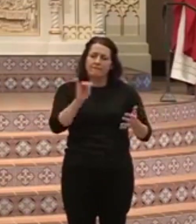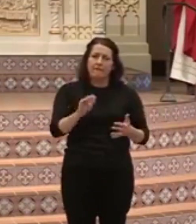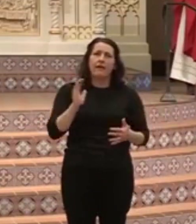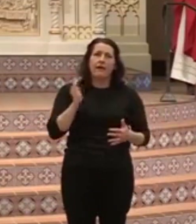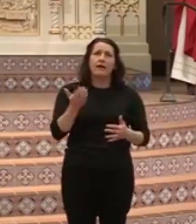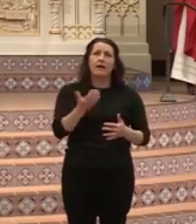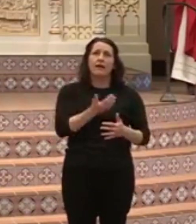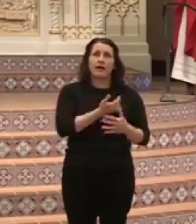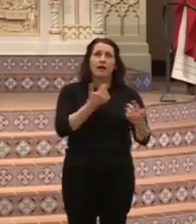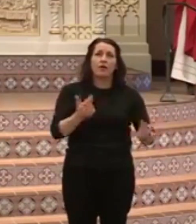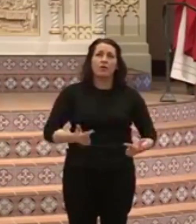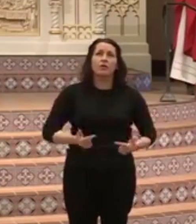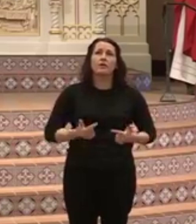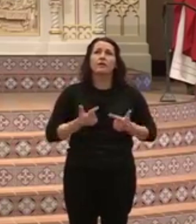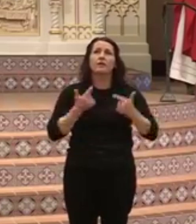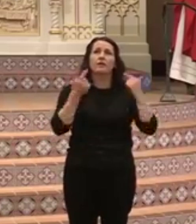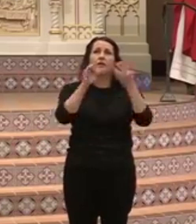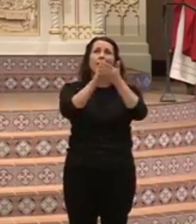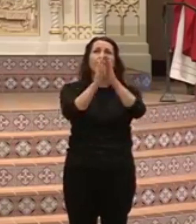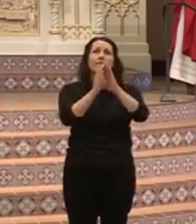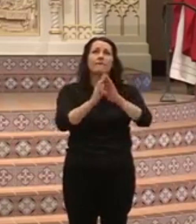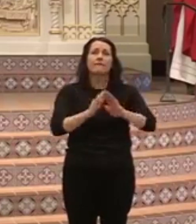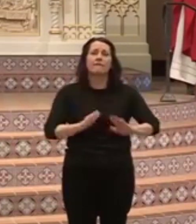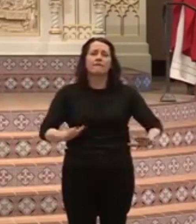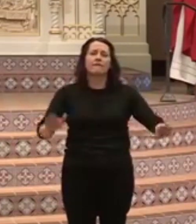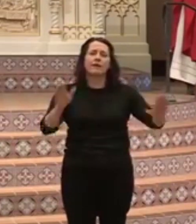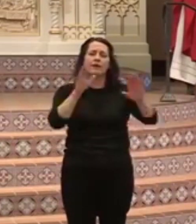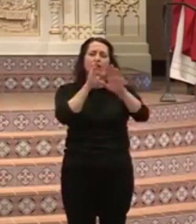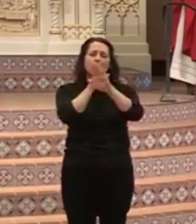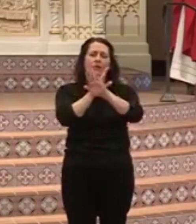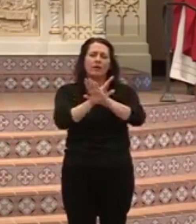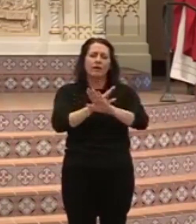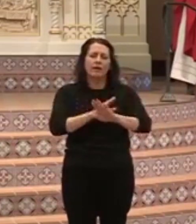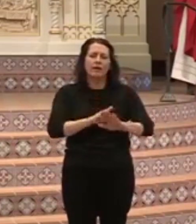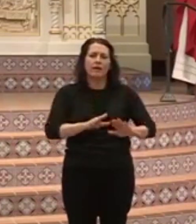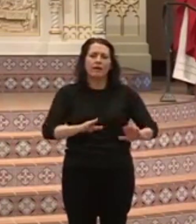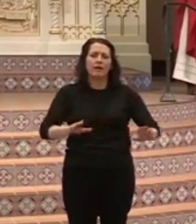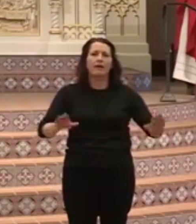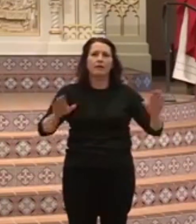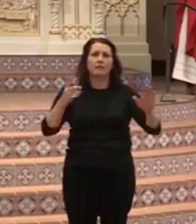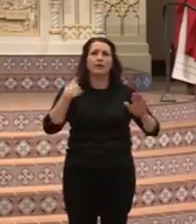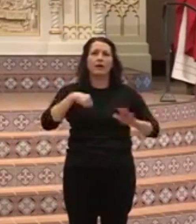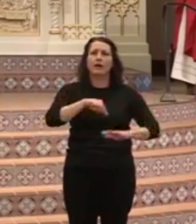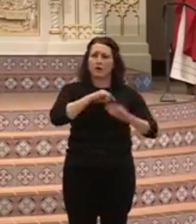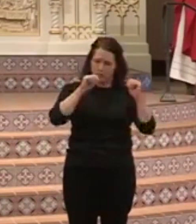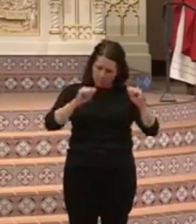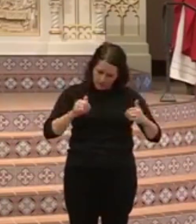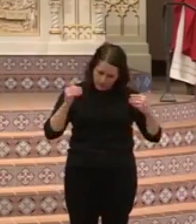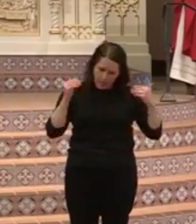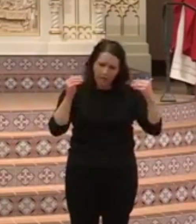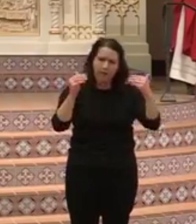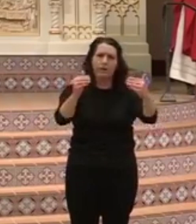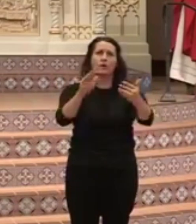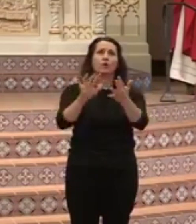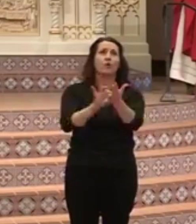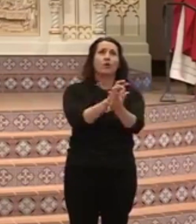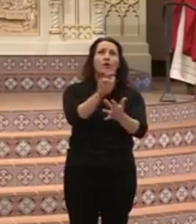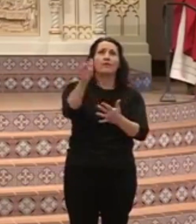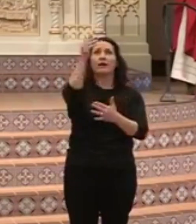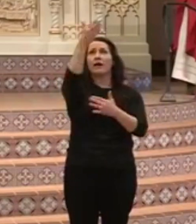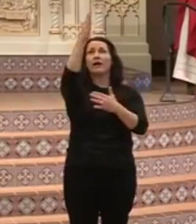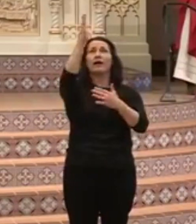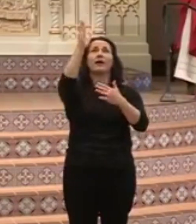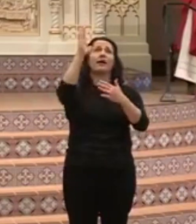in tranquility and quiet, we may glorify God, the